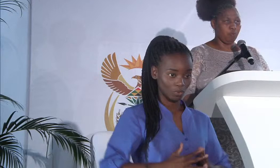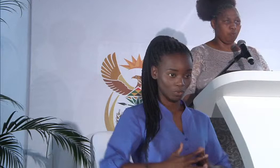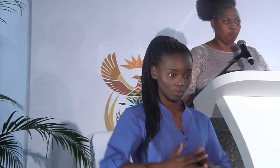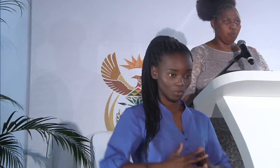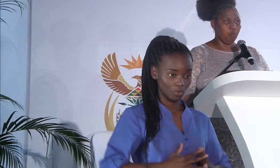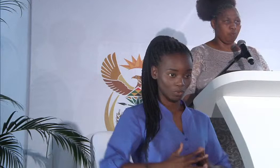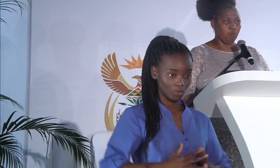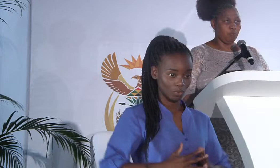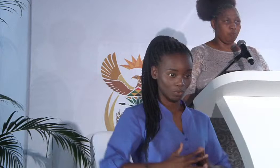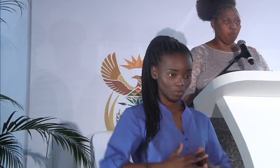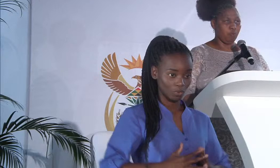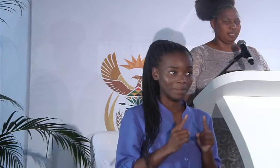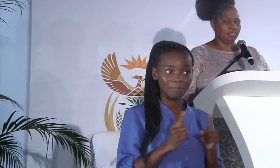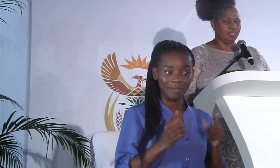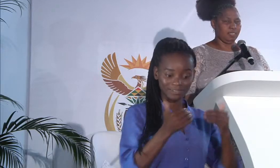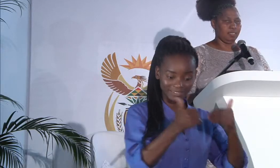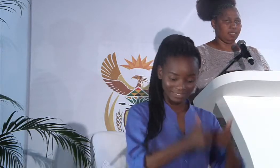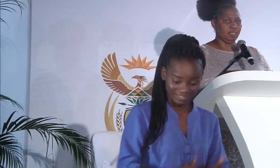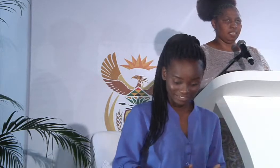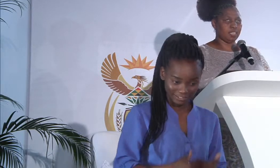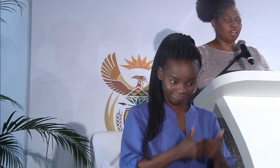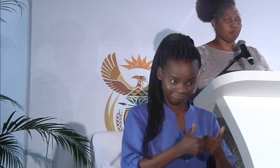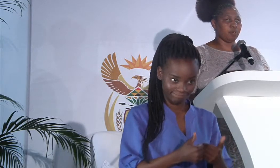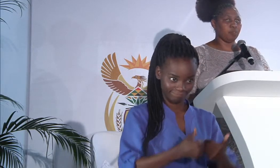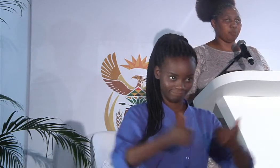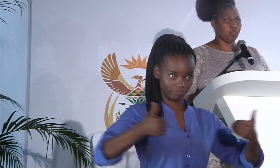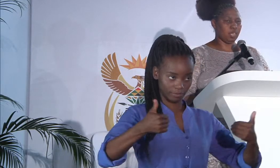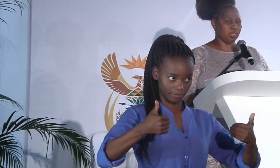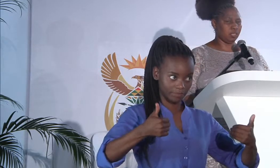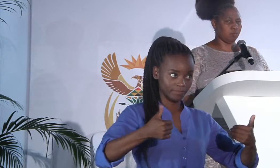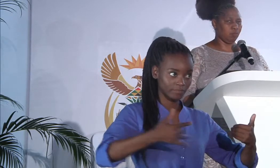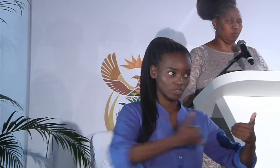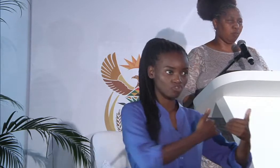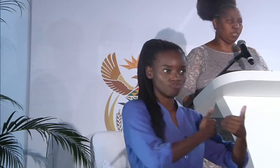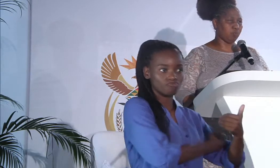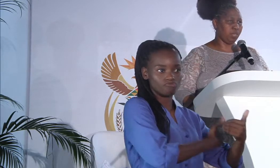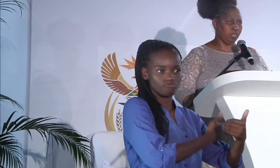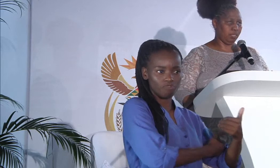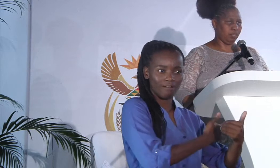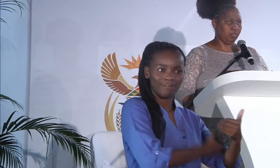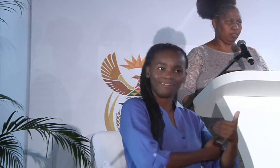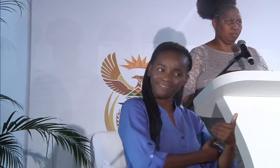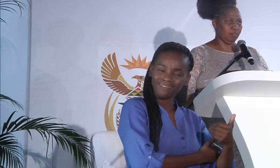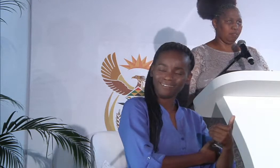But divided, the drug pushers will always win.